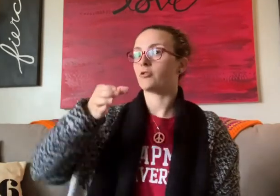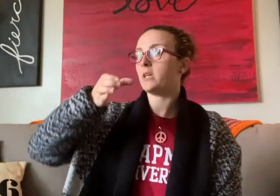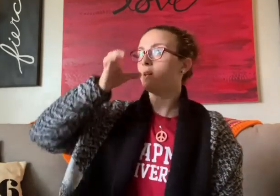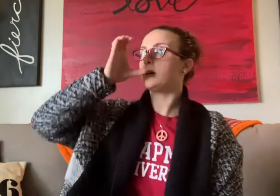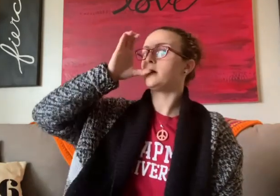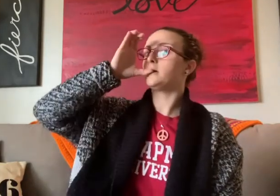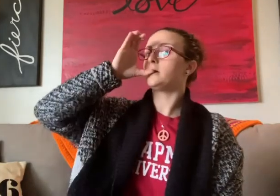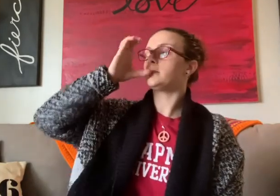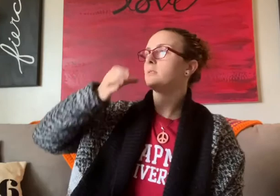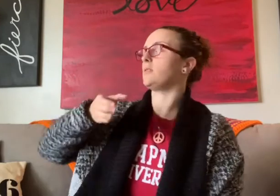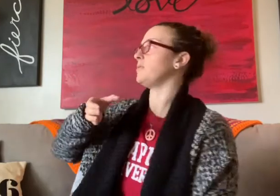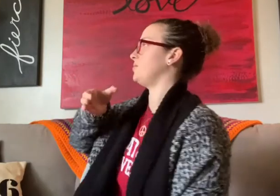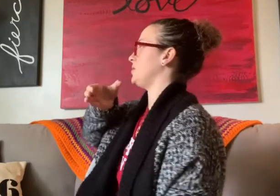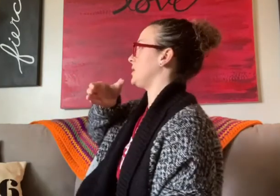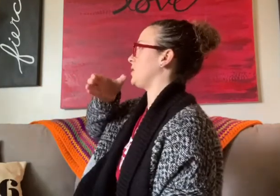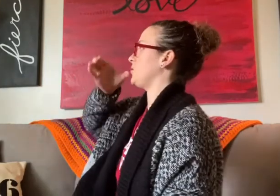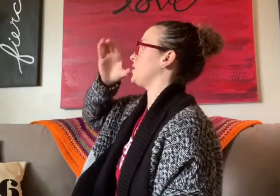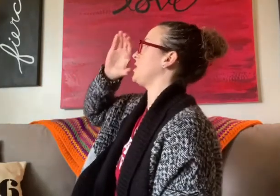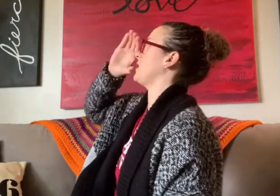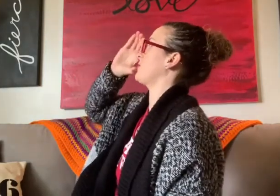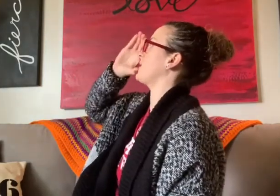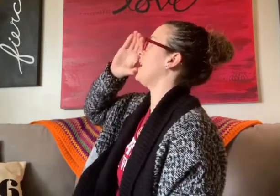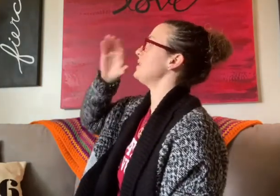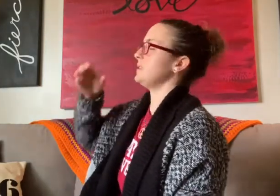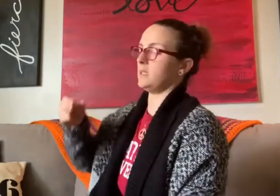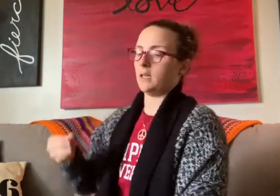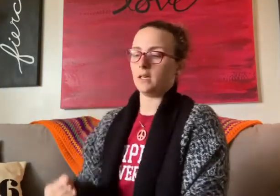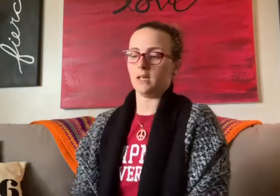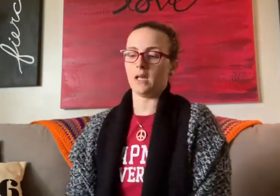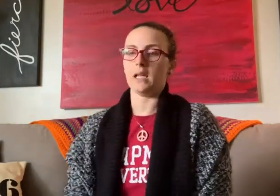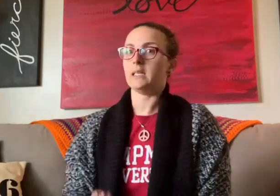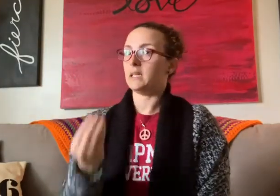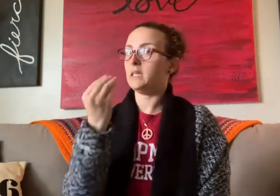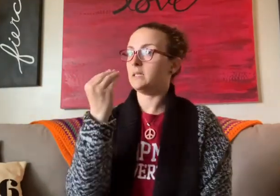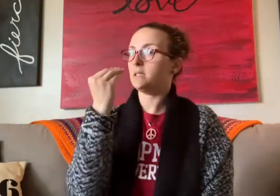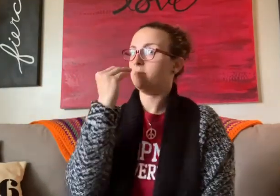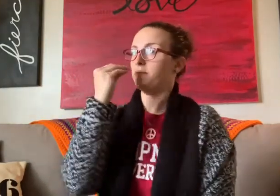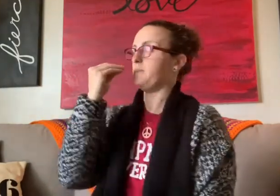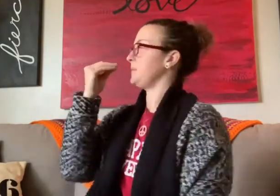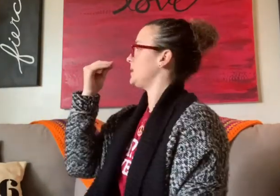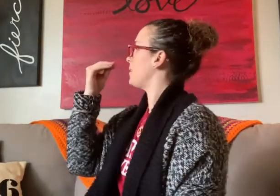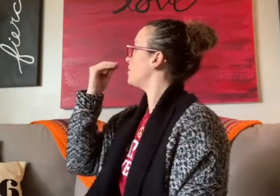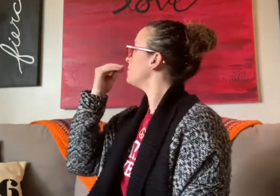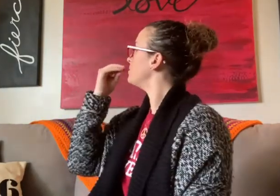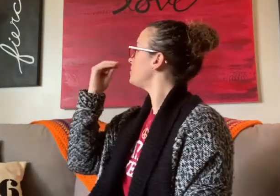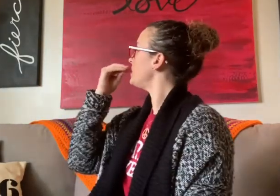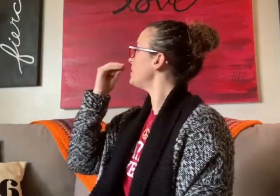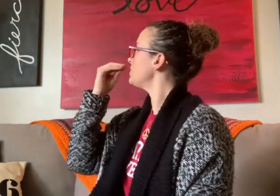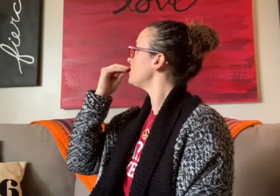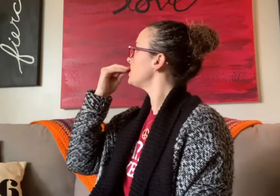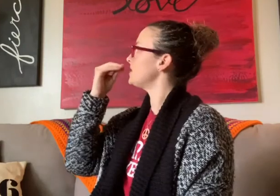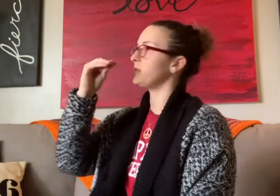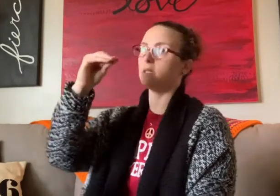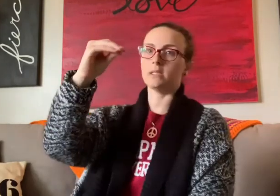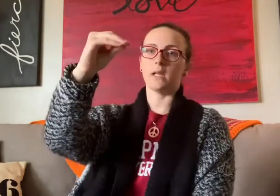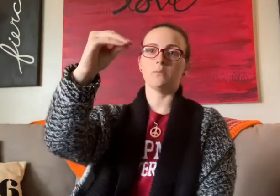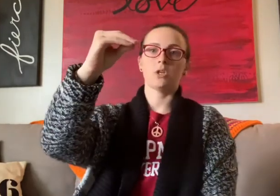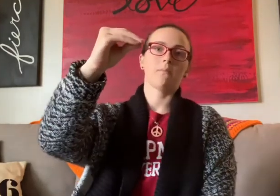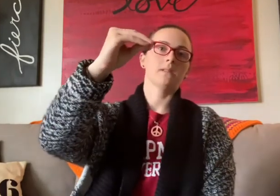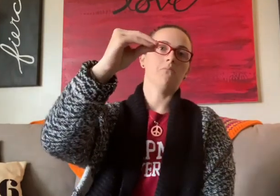Drink. So just like you're drinking out of a glass. And eat. So eat. So it's the same shape as